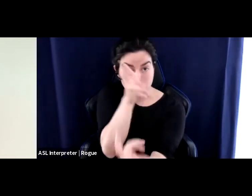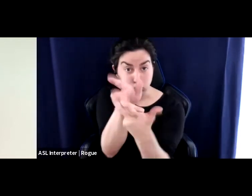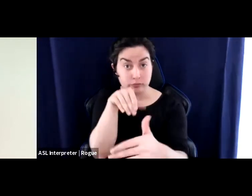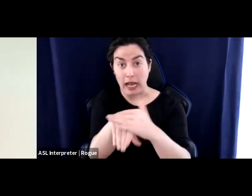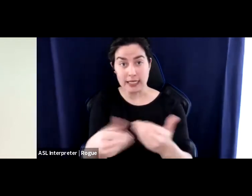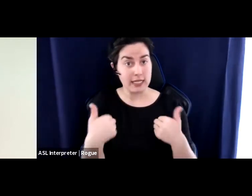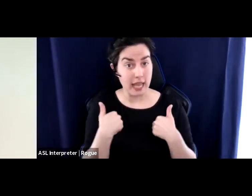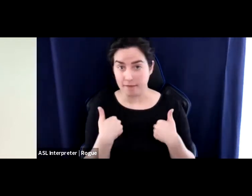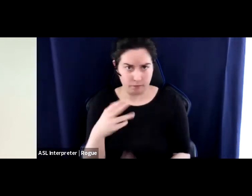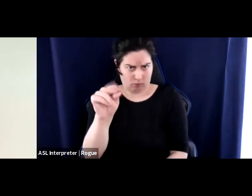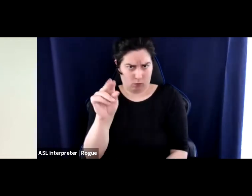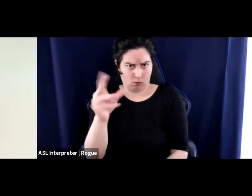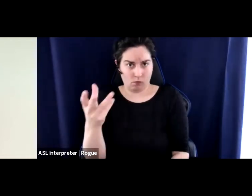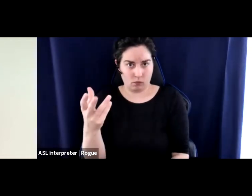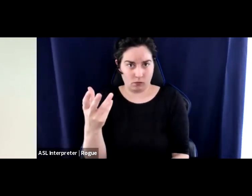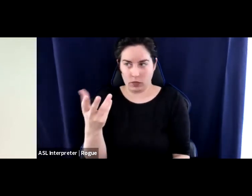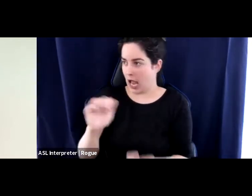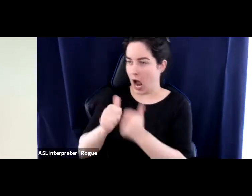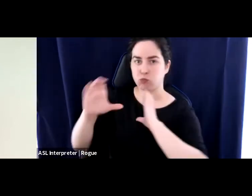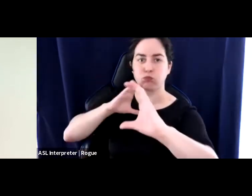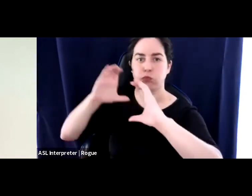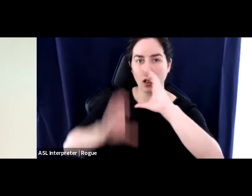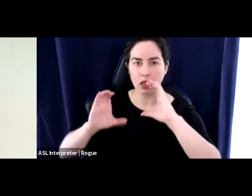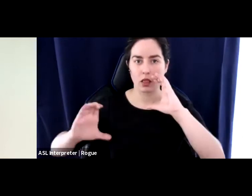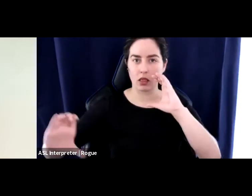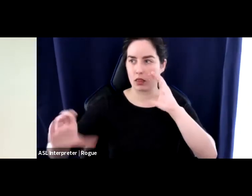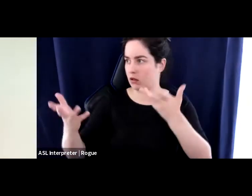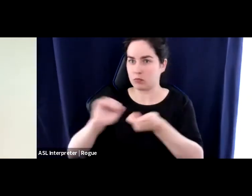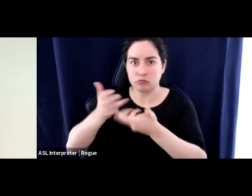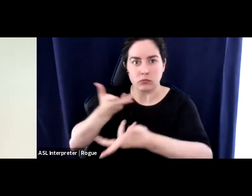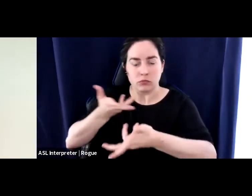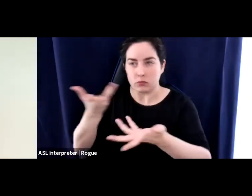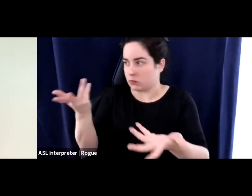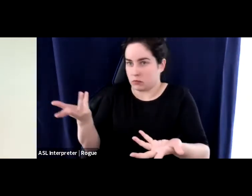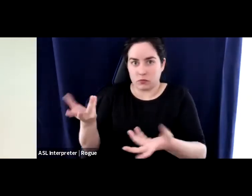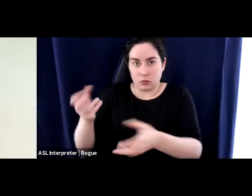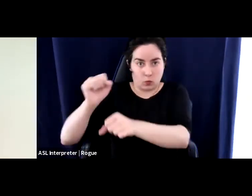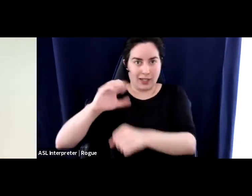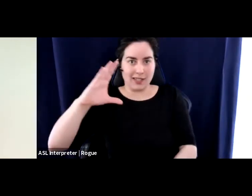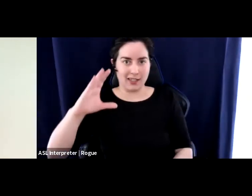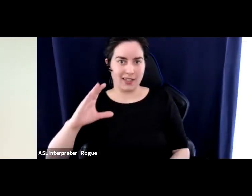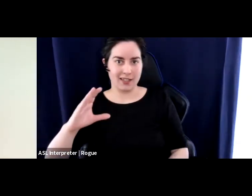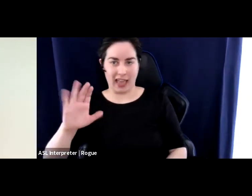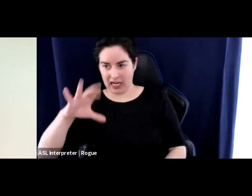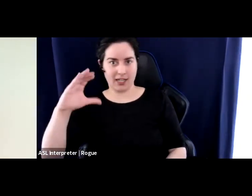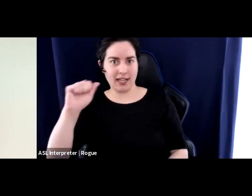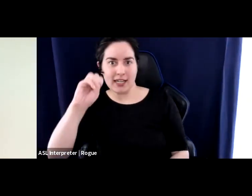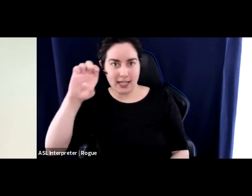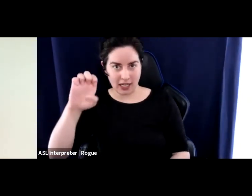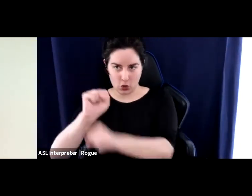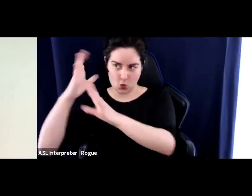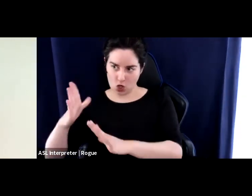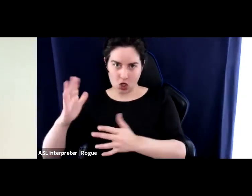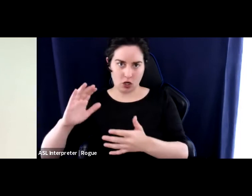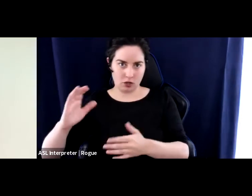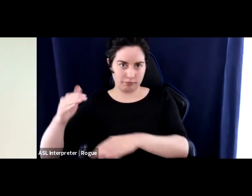she was not able to properly communicate with the Children's Aid Society worker without the presence of American Sign